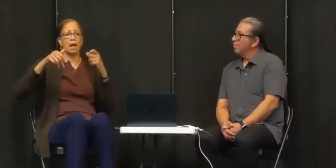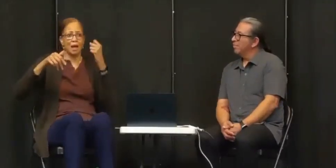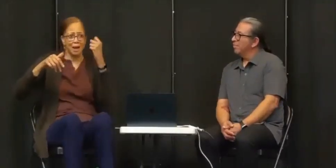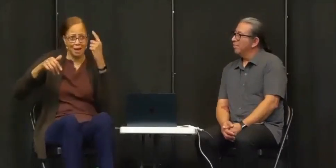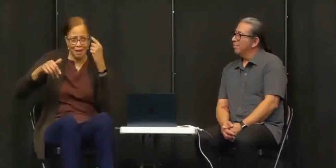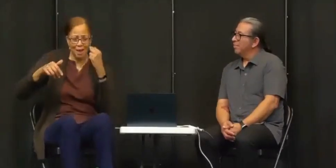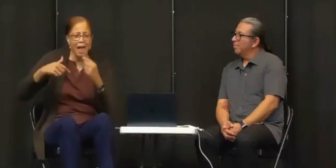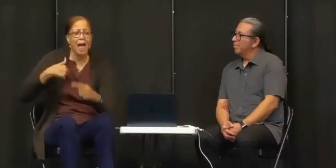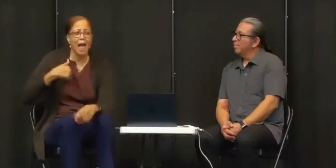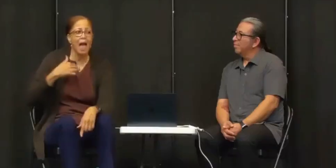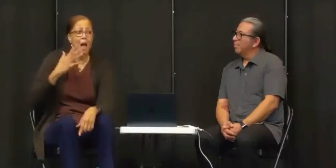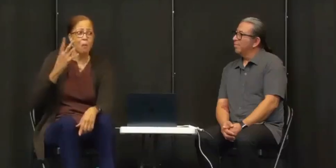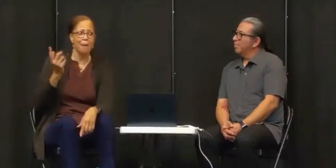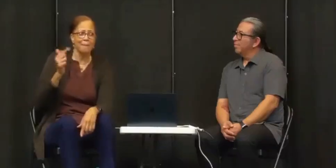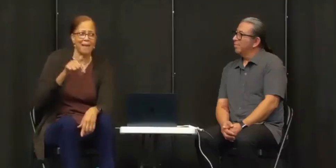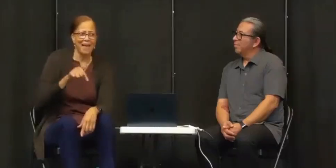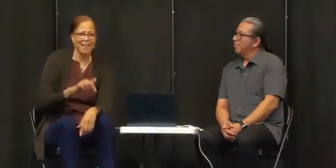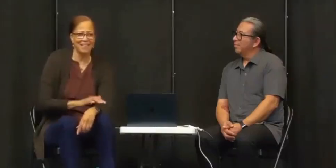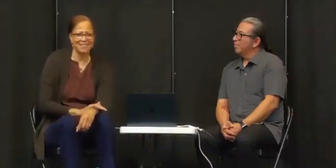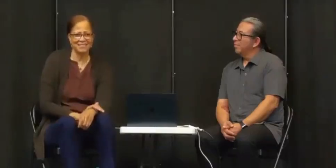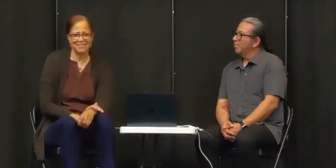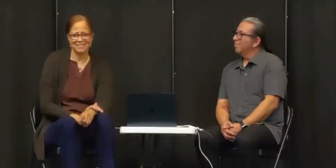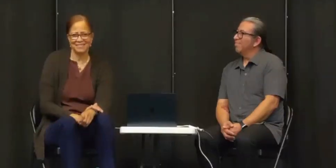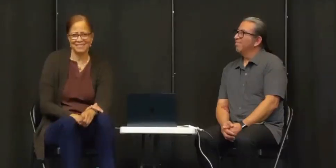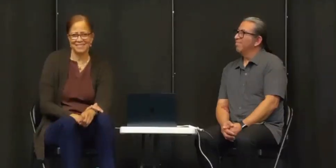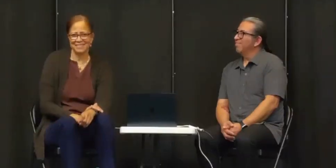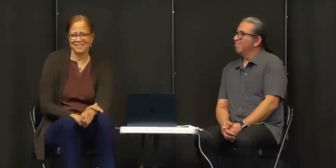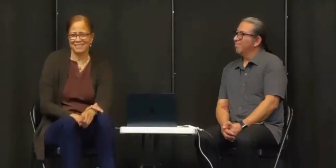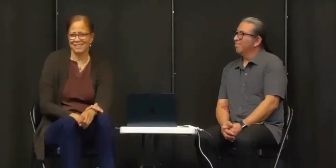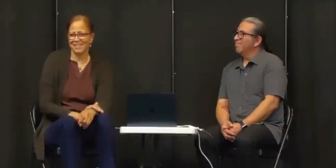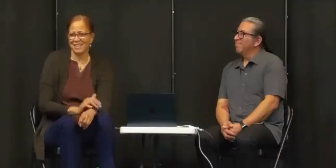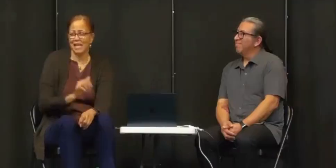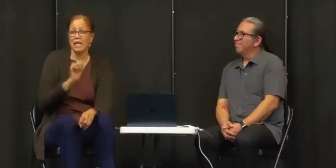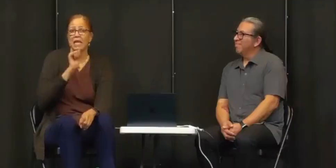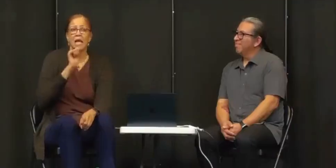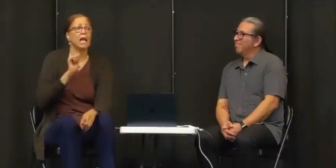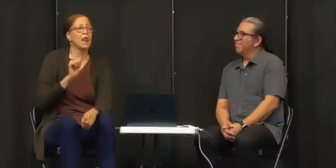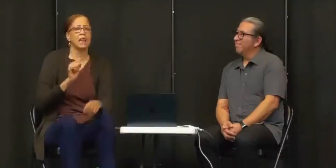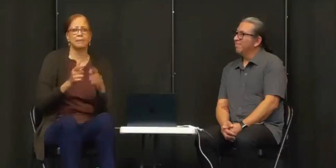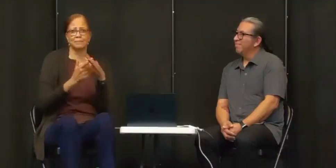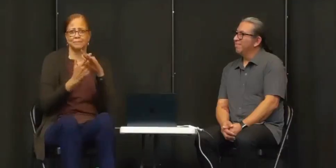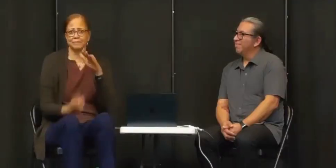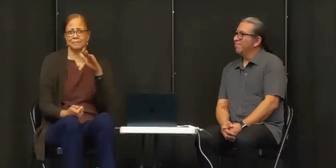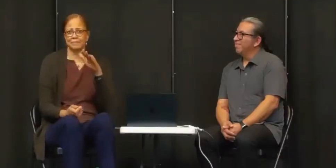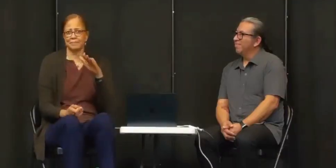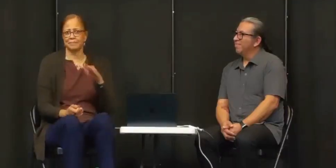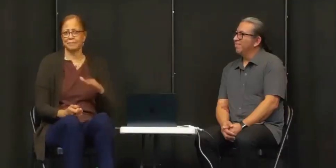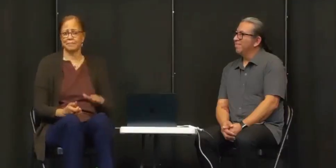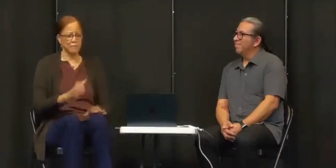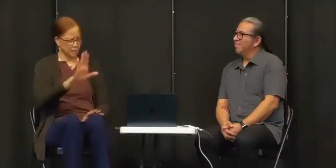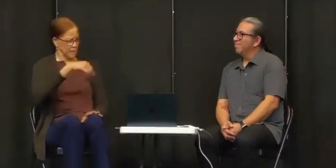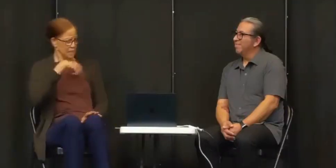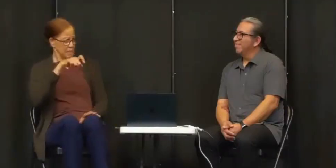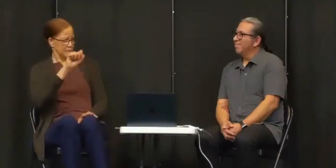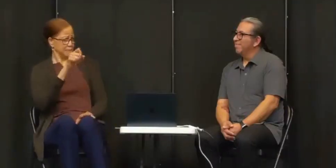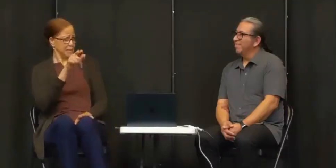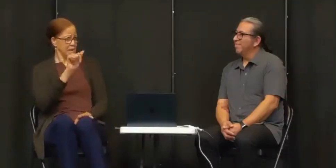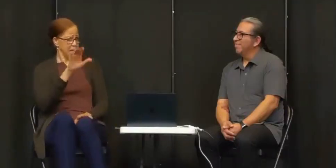air. Now understand, tell them I'll be right back. Not just